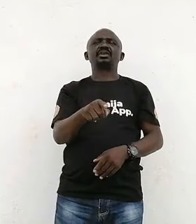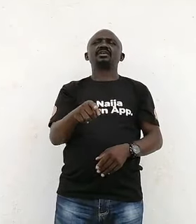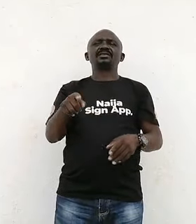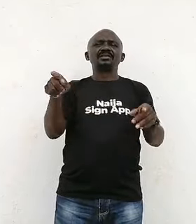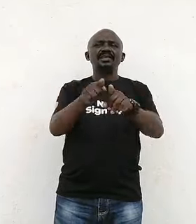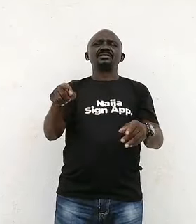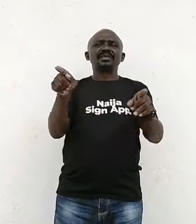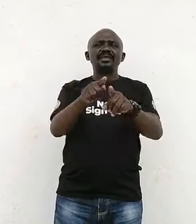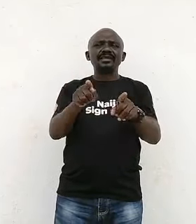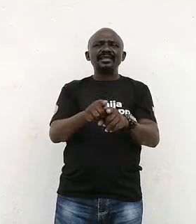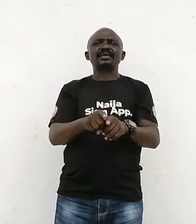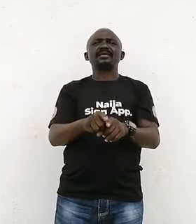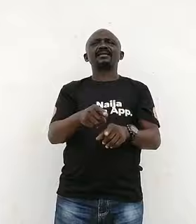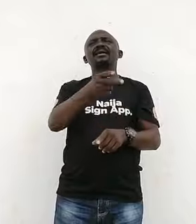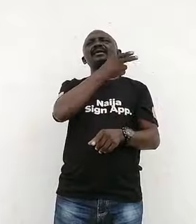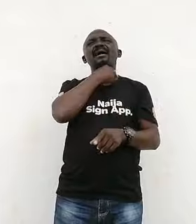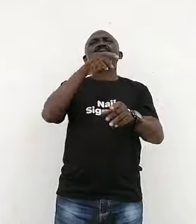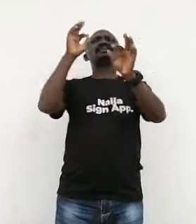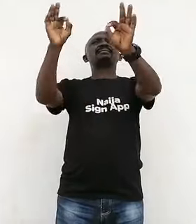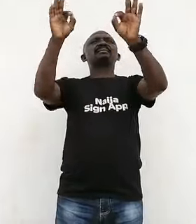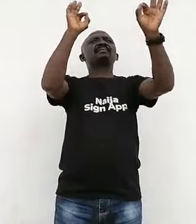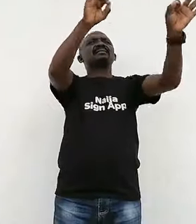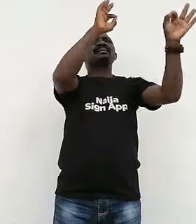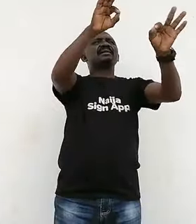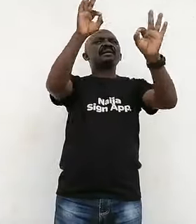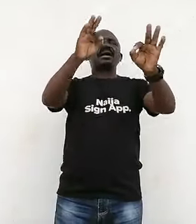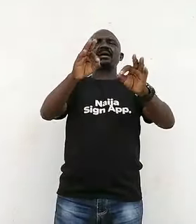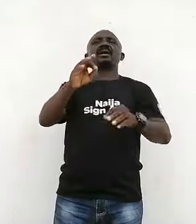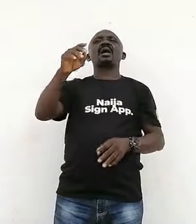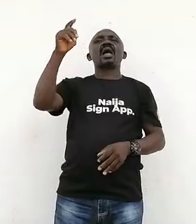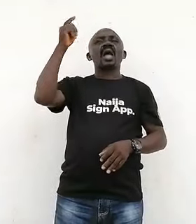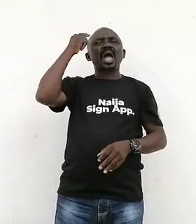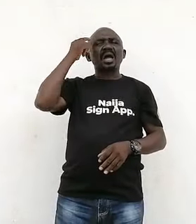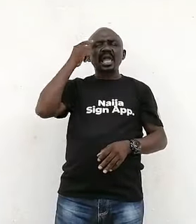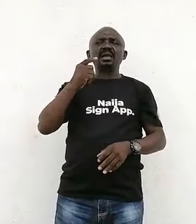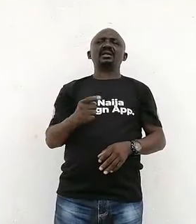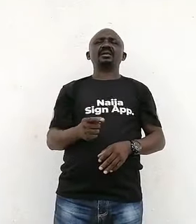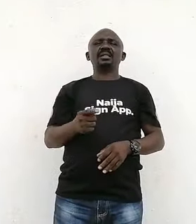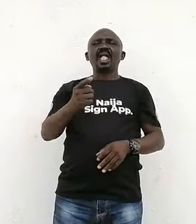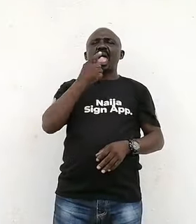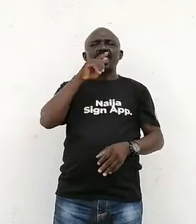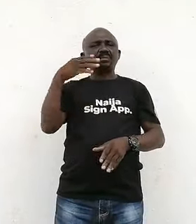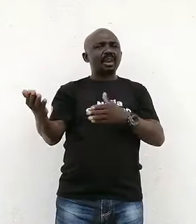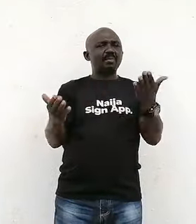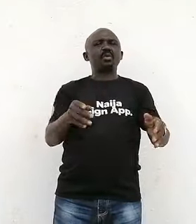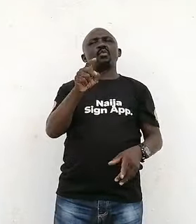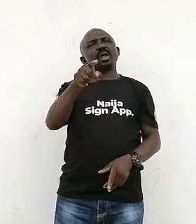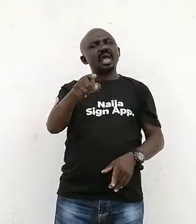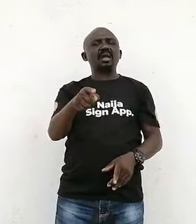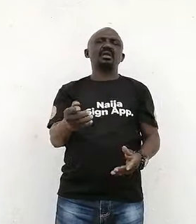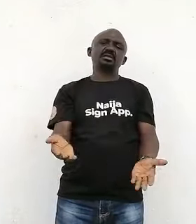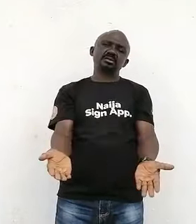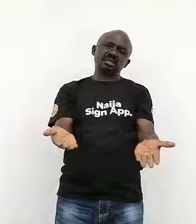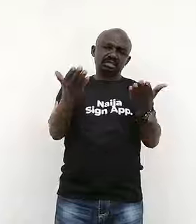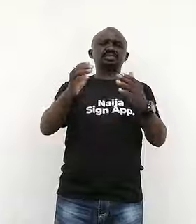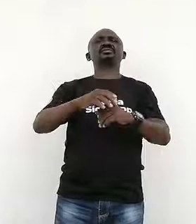the indigenous languages, but spoken languages. Across the world, we know that there are languages that are